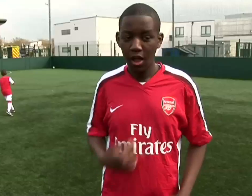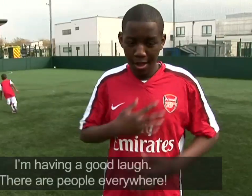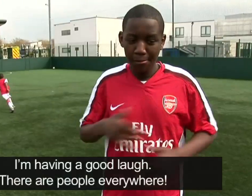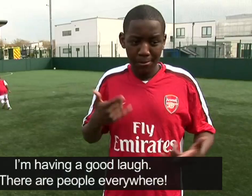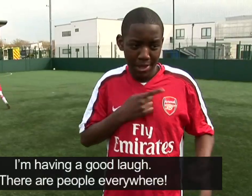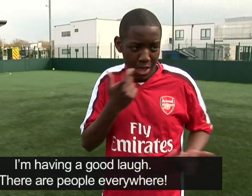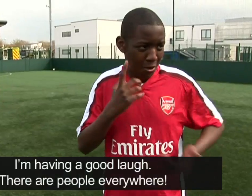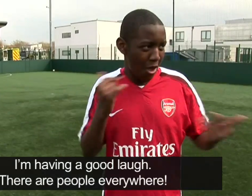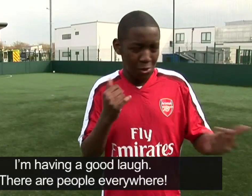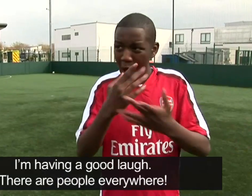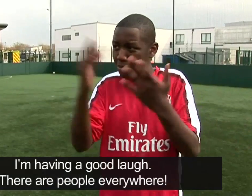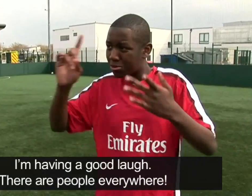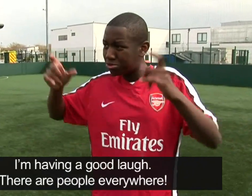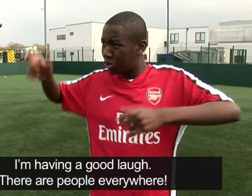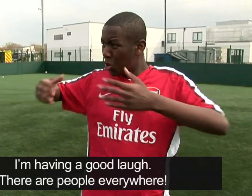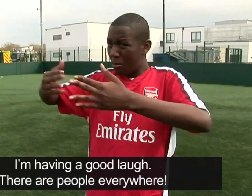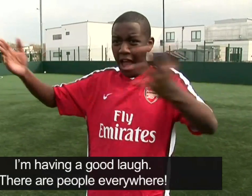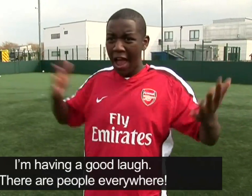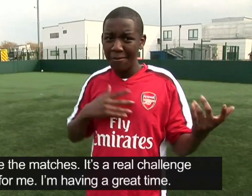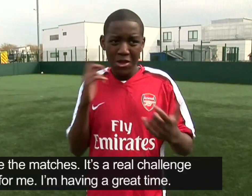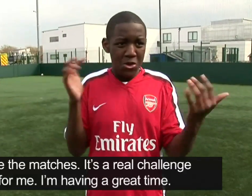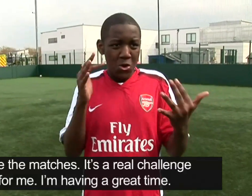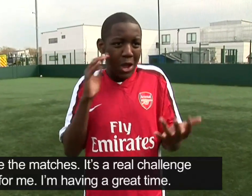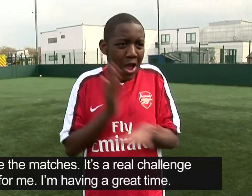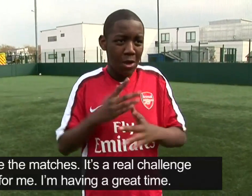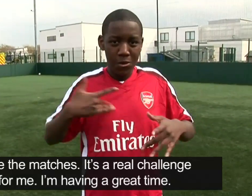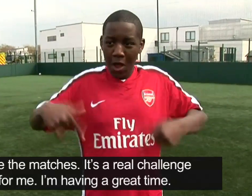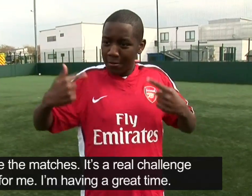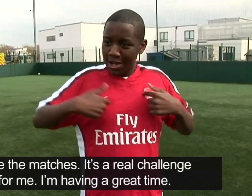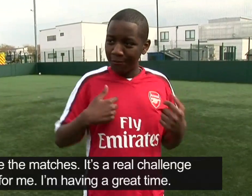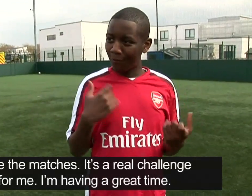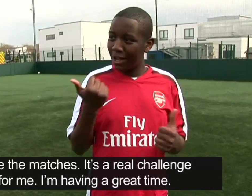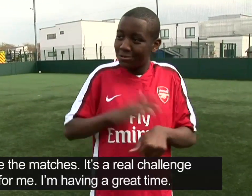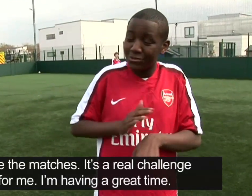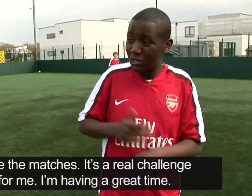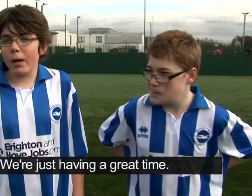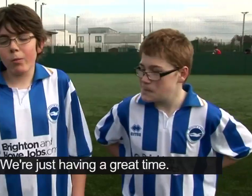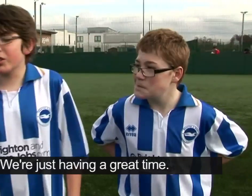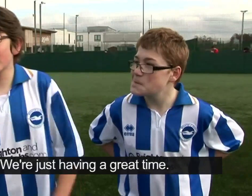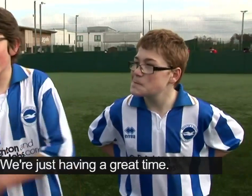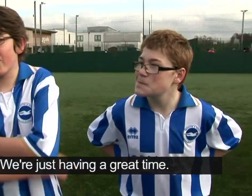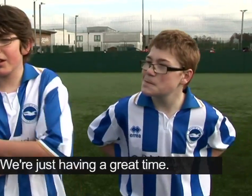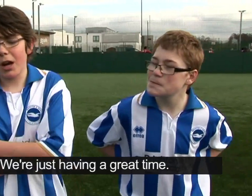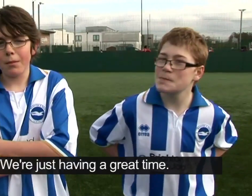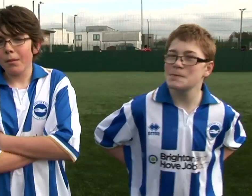I'm having a good laugh. There are people everywhere. I love the matches. It's a real challenge for me. I'm having a great time. We're just having a great time.